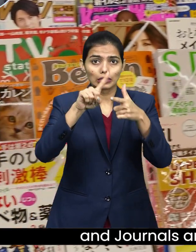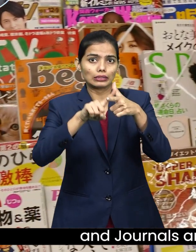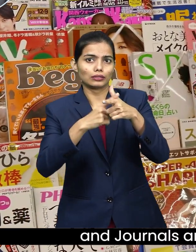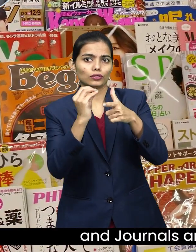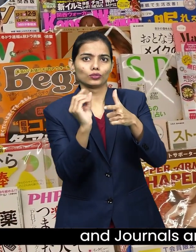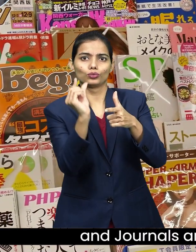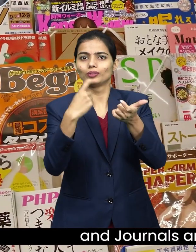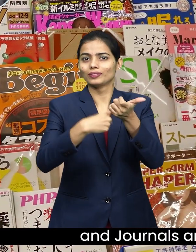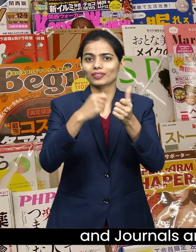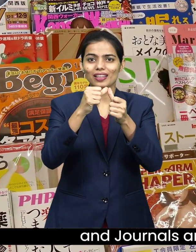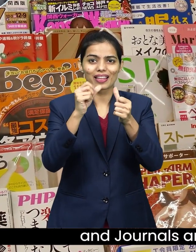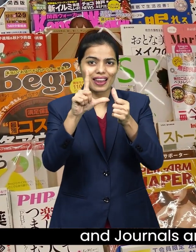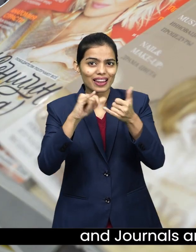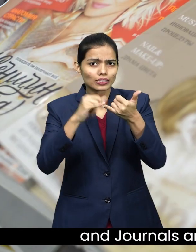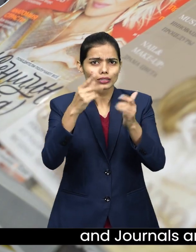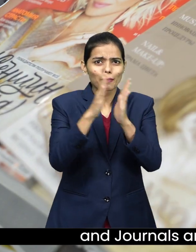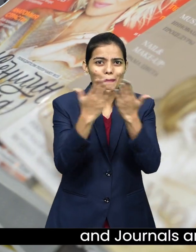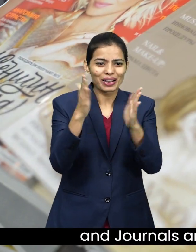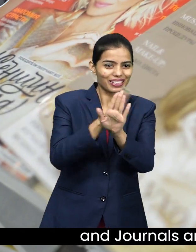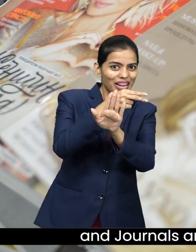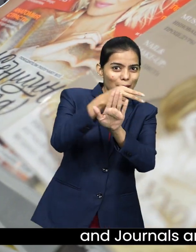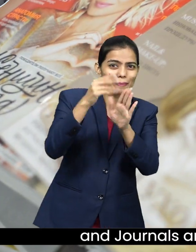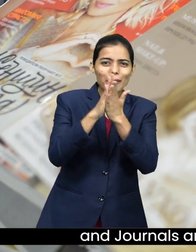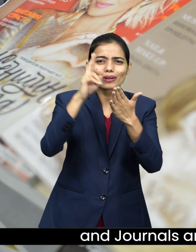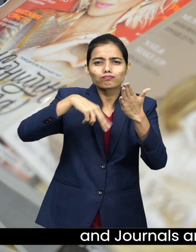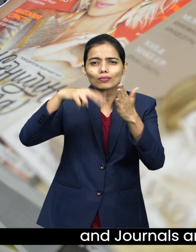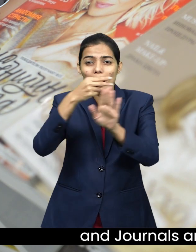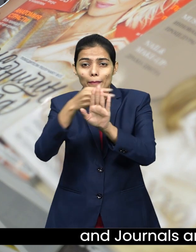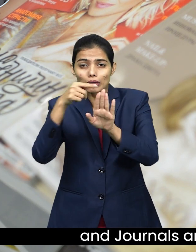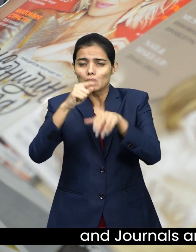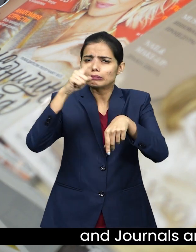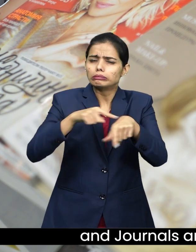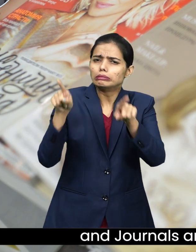Magazines and journals are periodical publications.